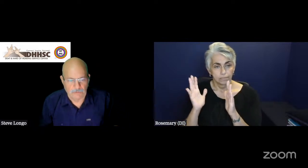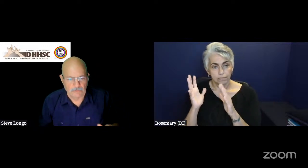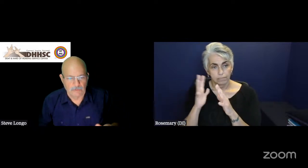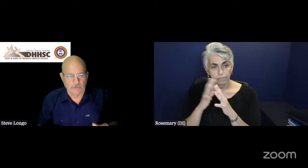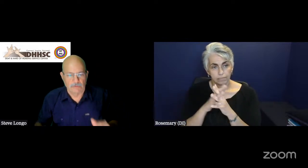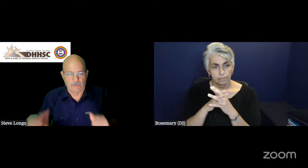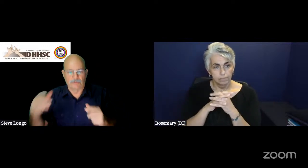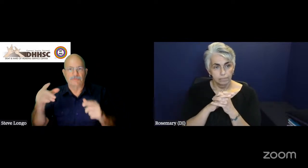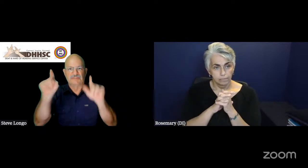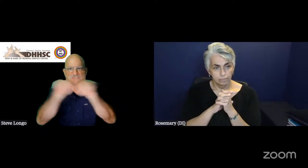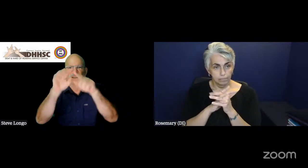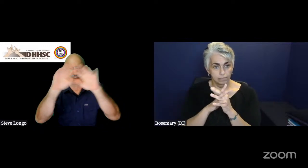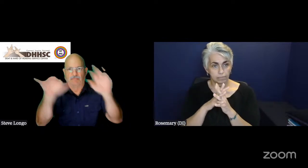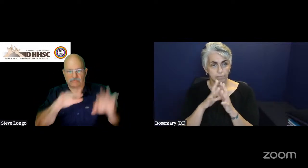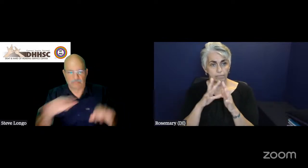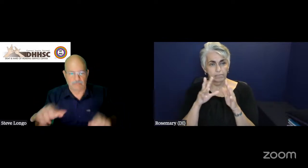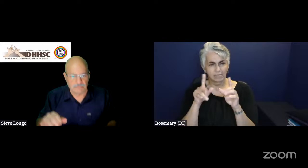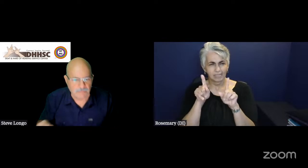next.